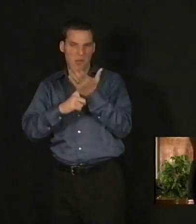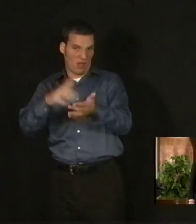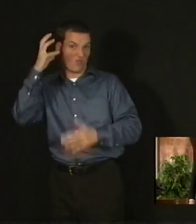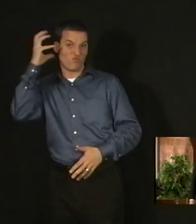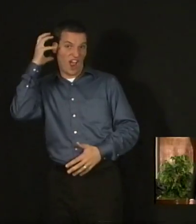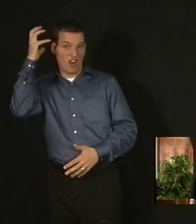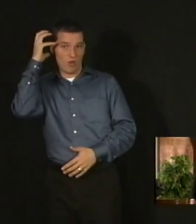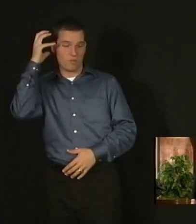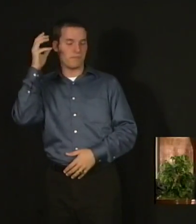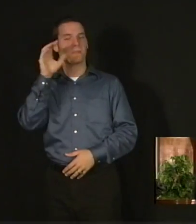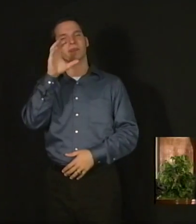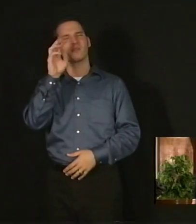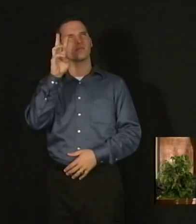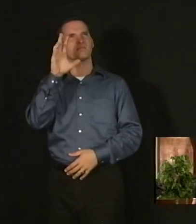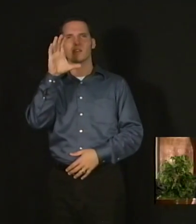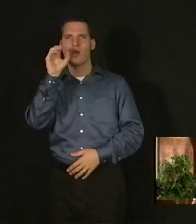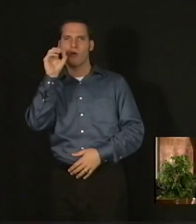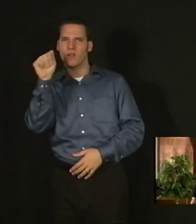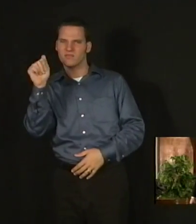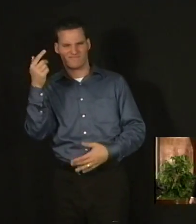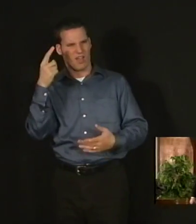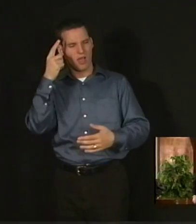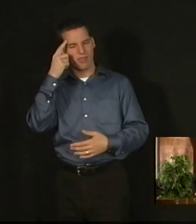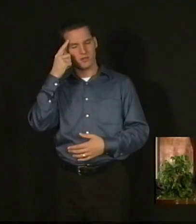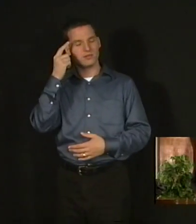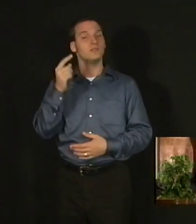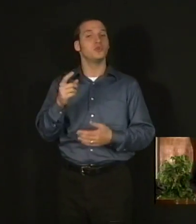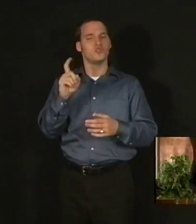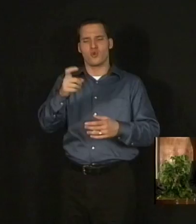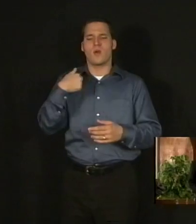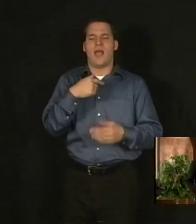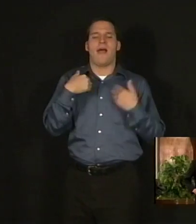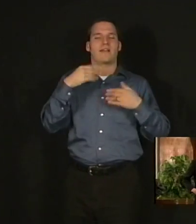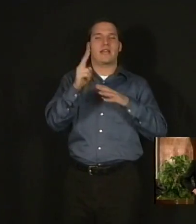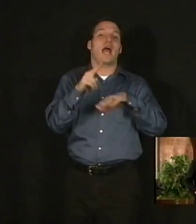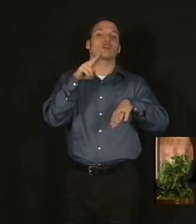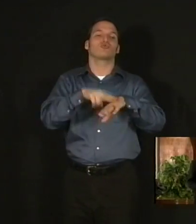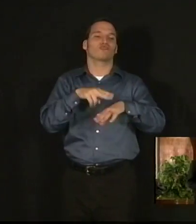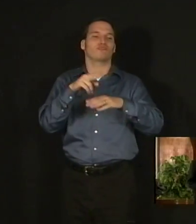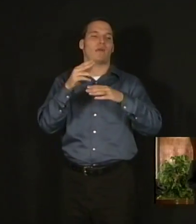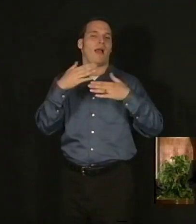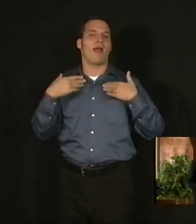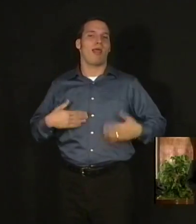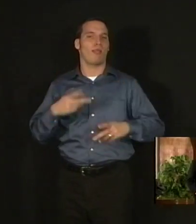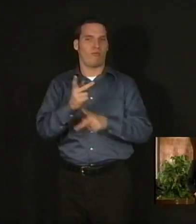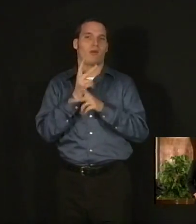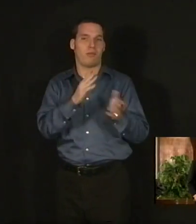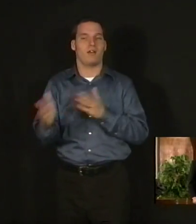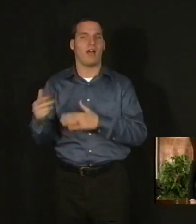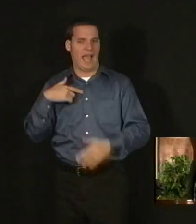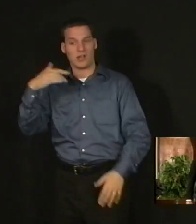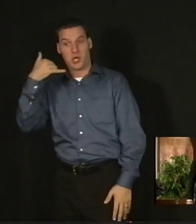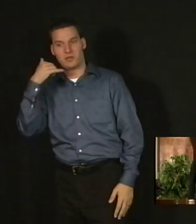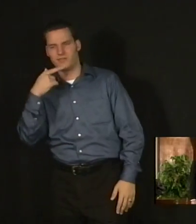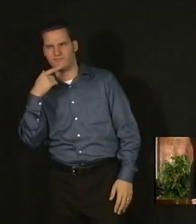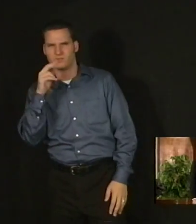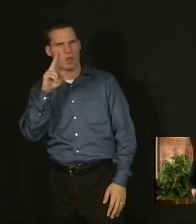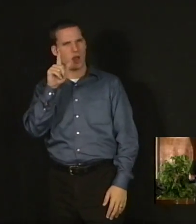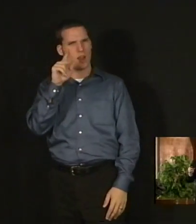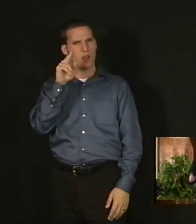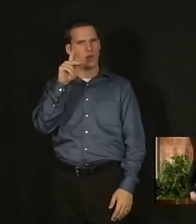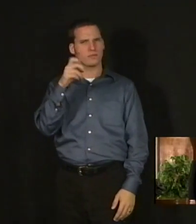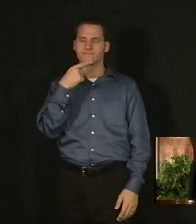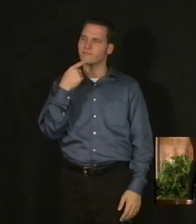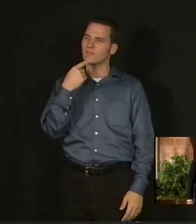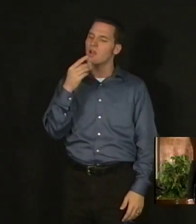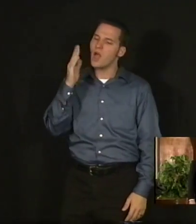They were debating on the radio here, and one of the WCOA, I think it was, talking about should we have a national health care plan. So I called in. I said, I think it